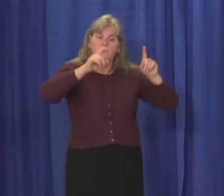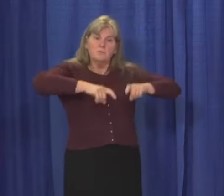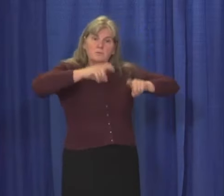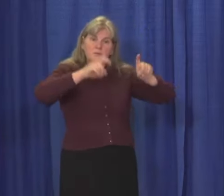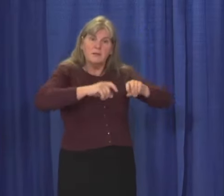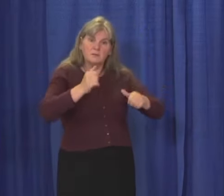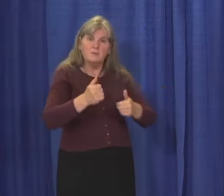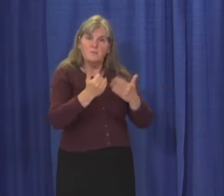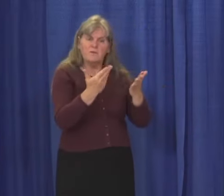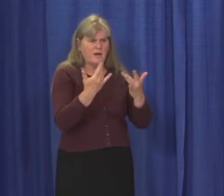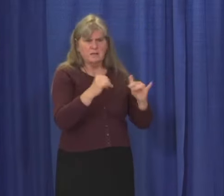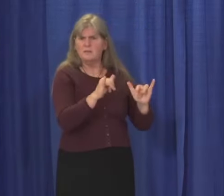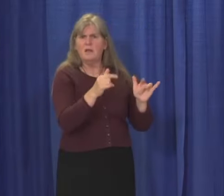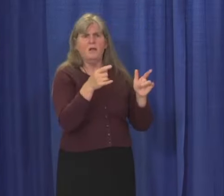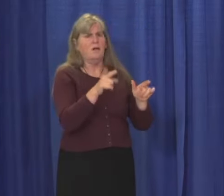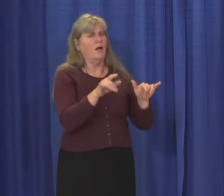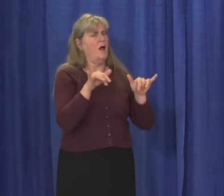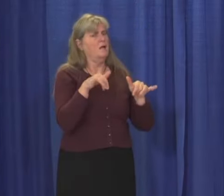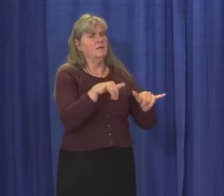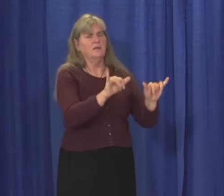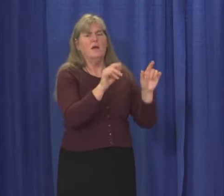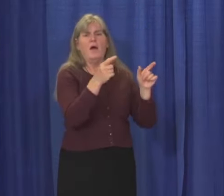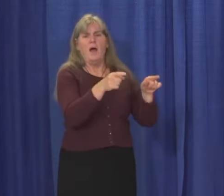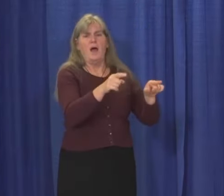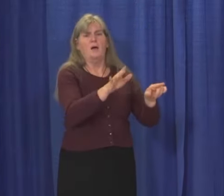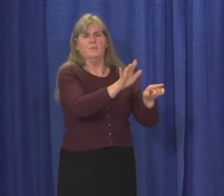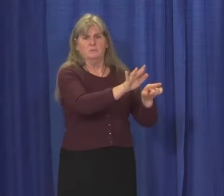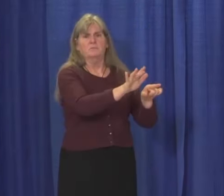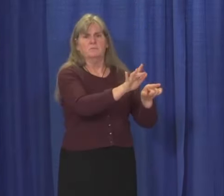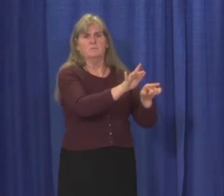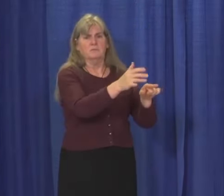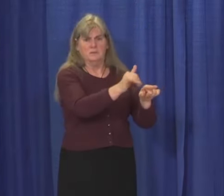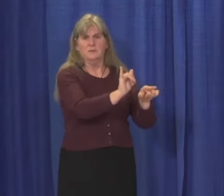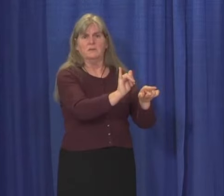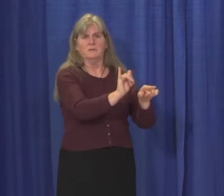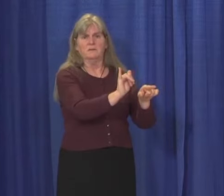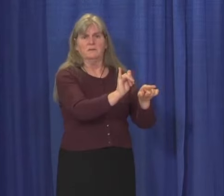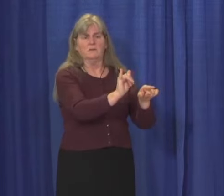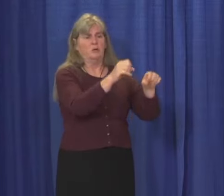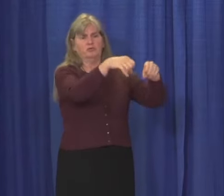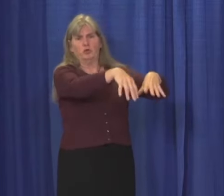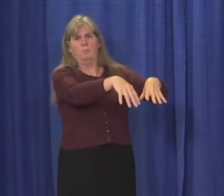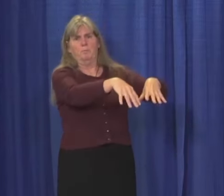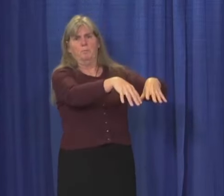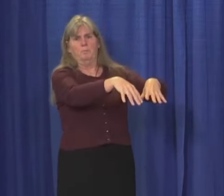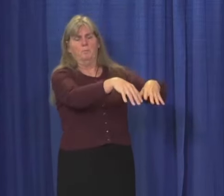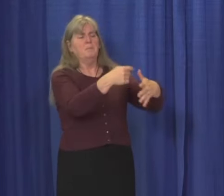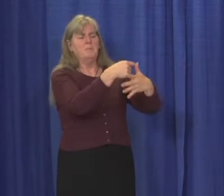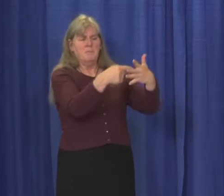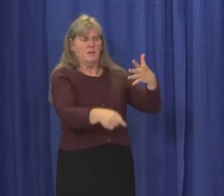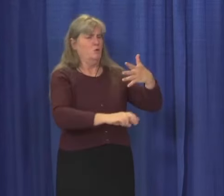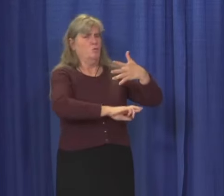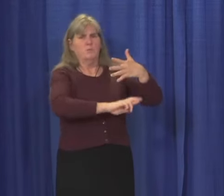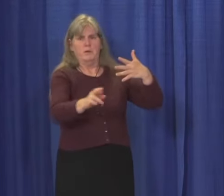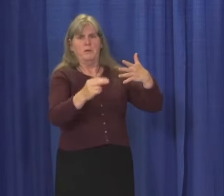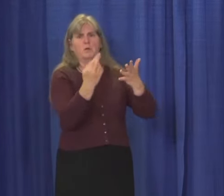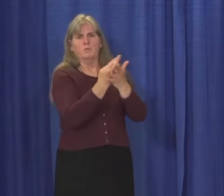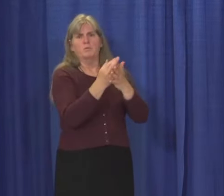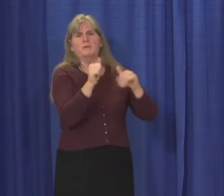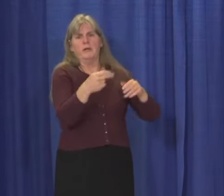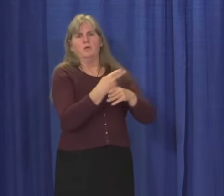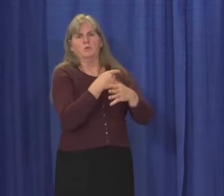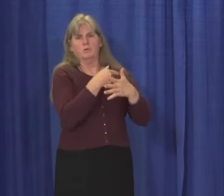to surge resources should we need to. So really we have many tools going forward in